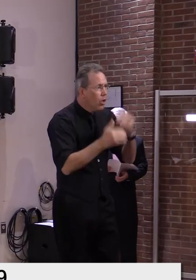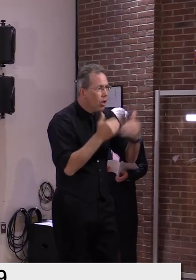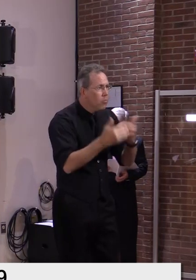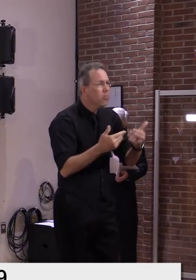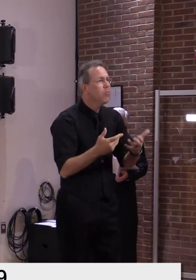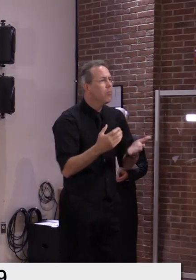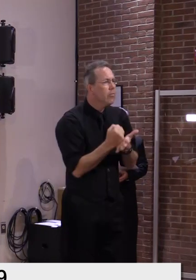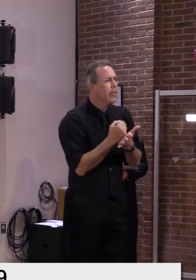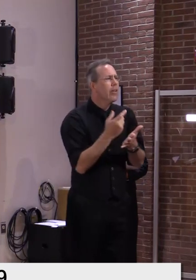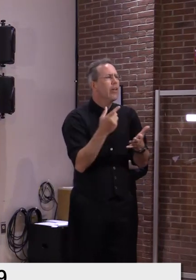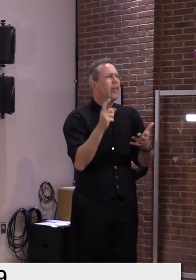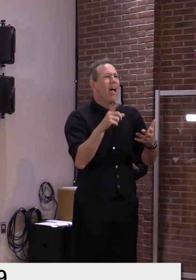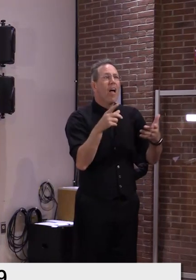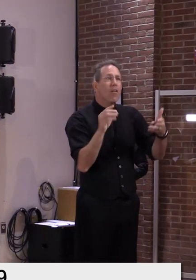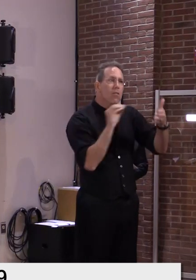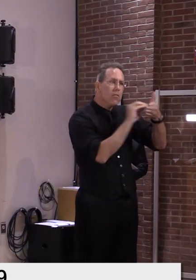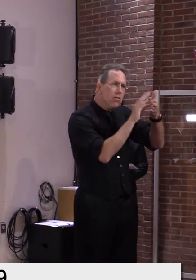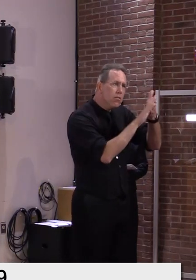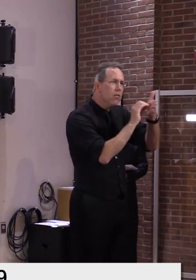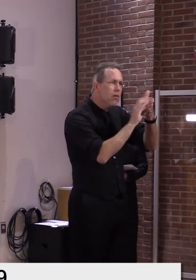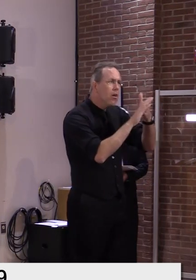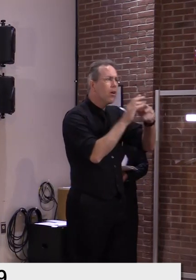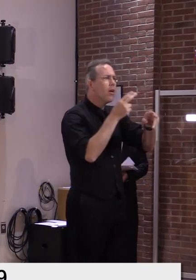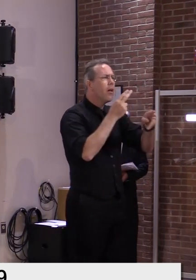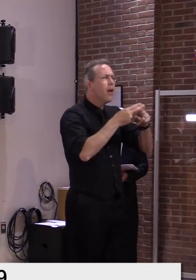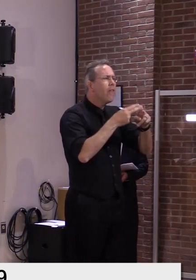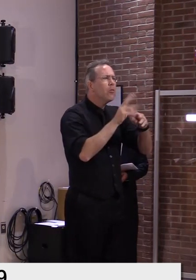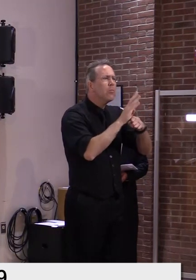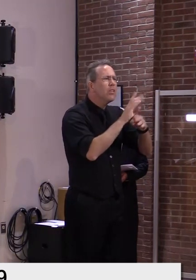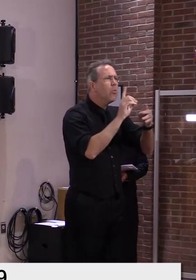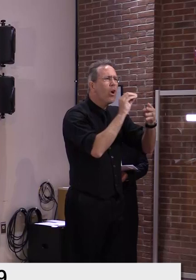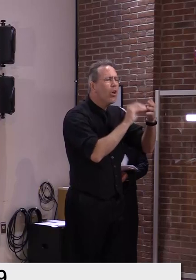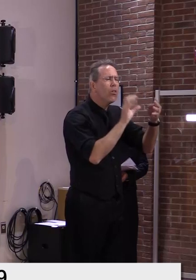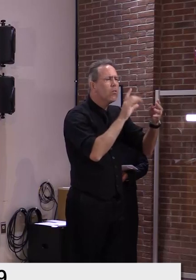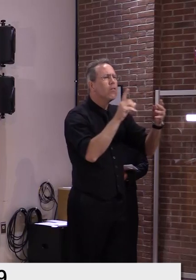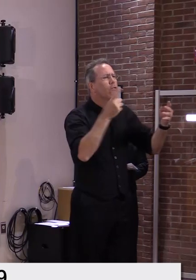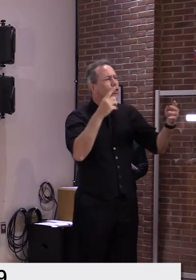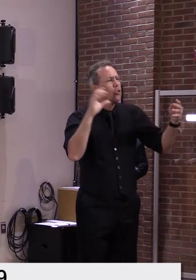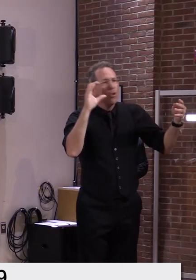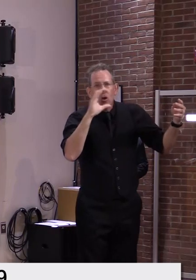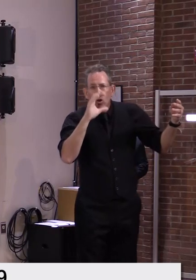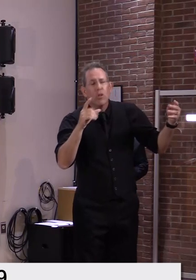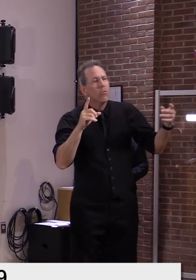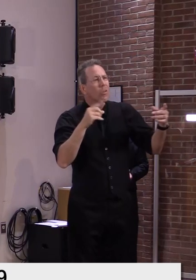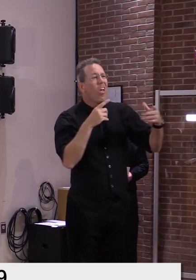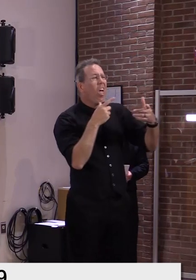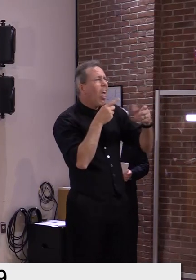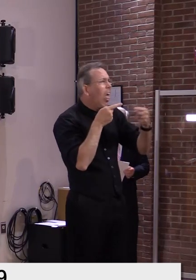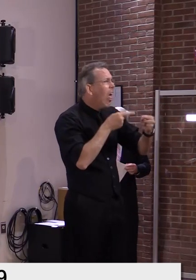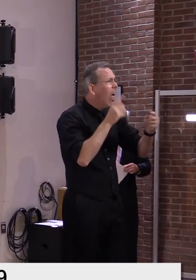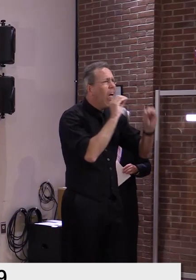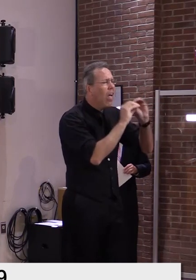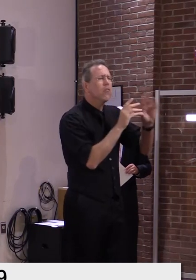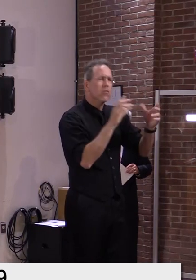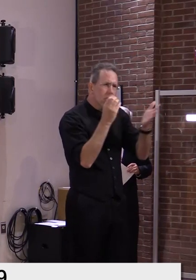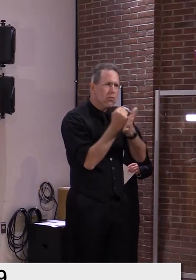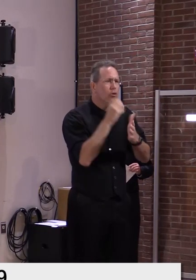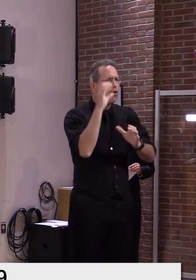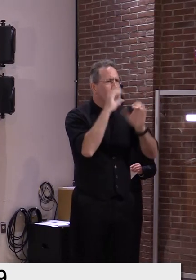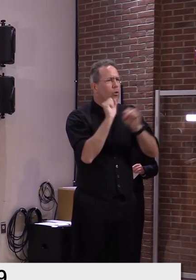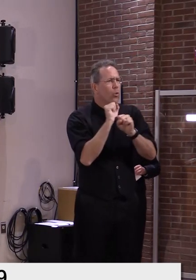when they do it. And it is a relatively small subset of the population, those folks that came in very early on in the